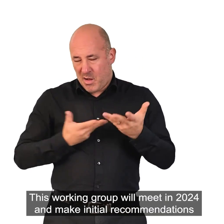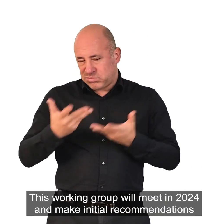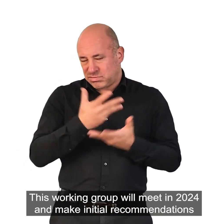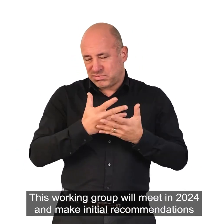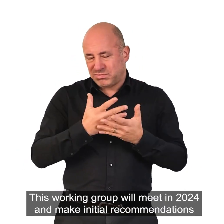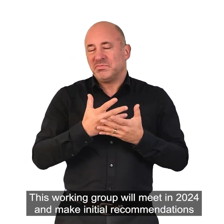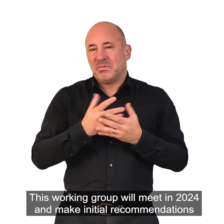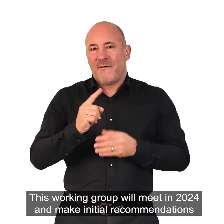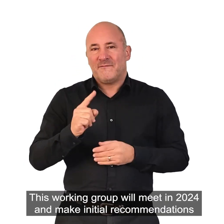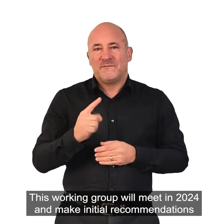recommendations